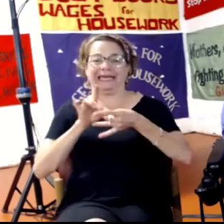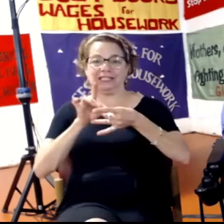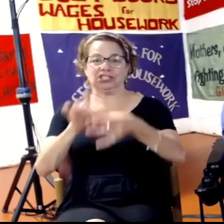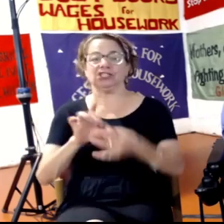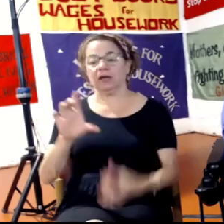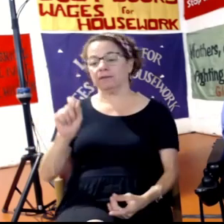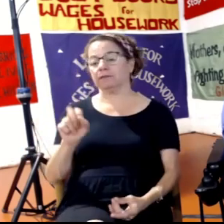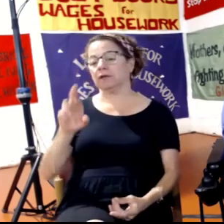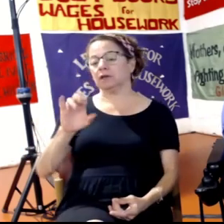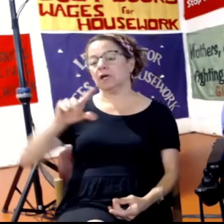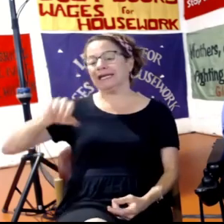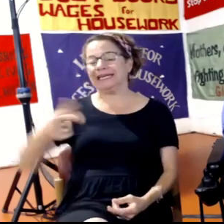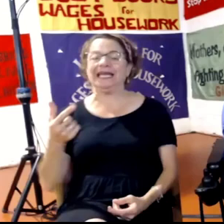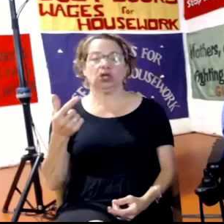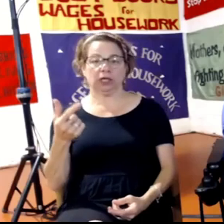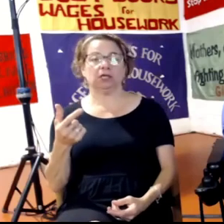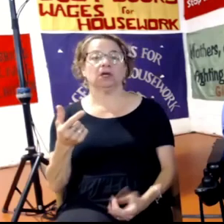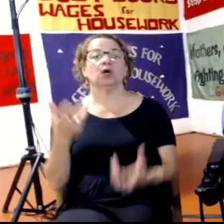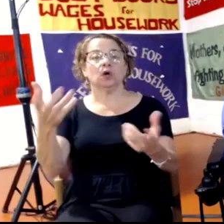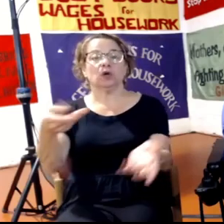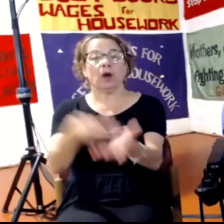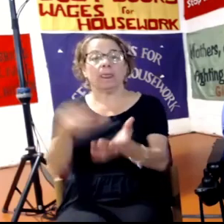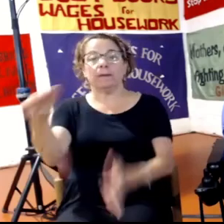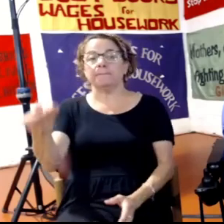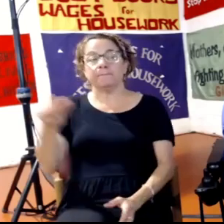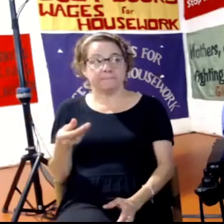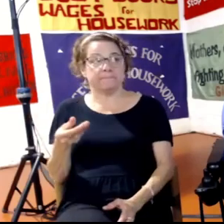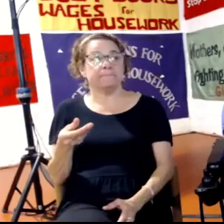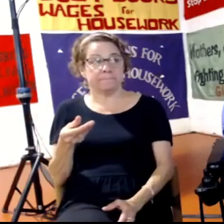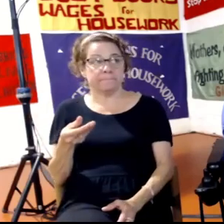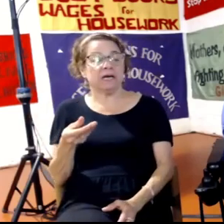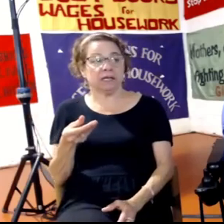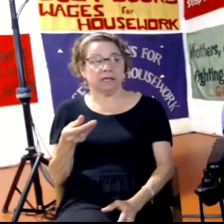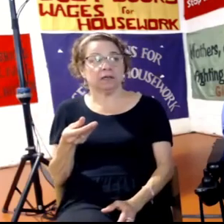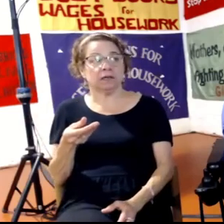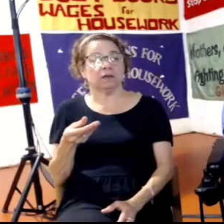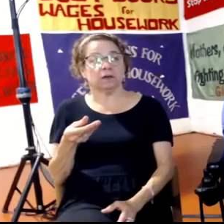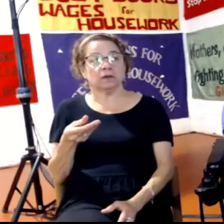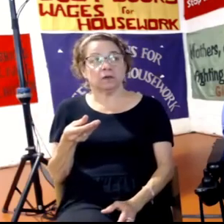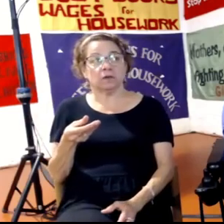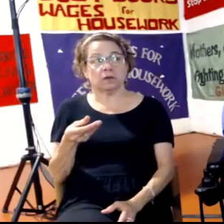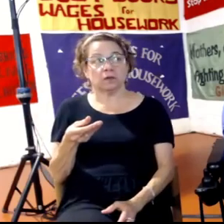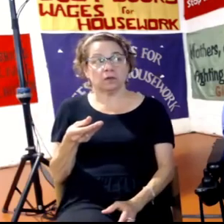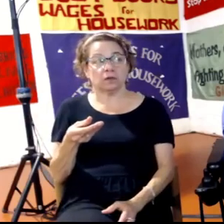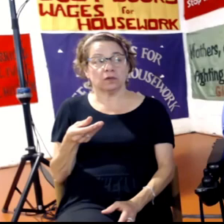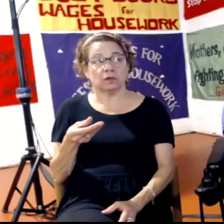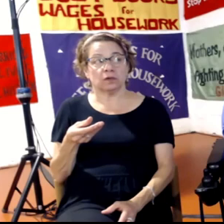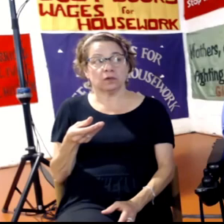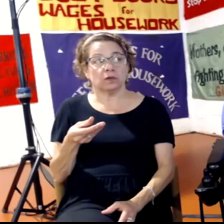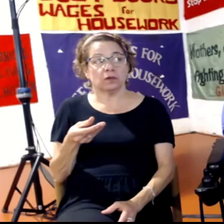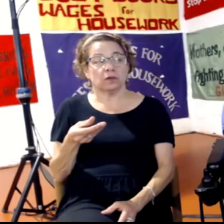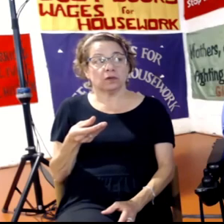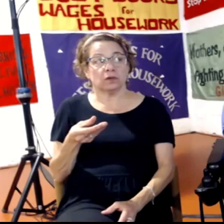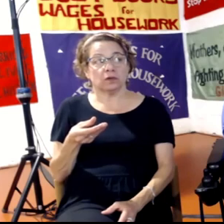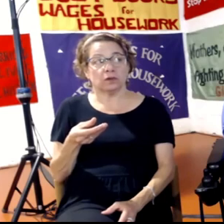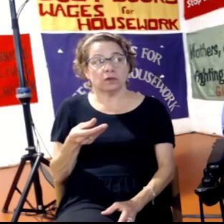morning that we wanted the money so we could be against the housework. In fact, we're not against the caring. It